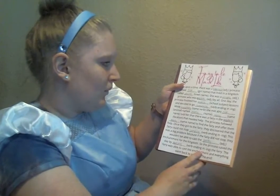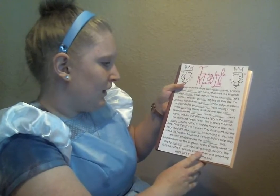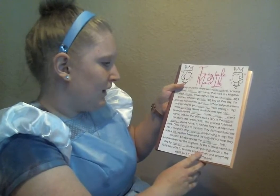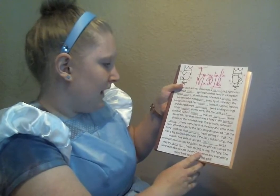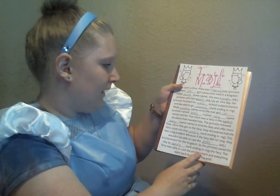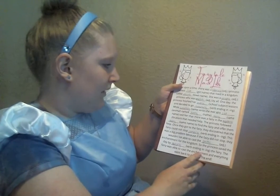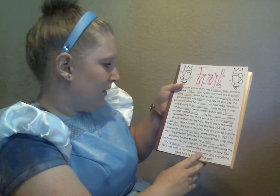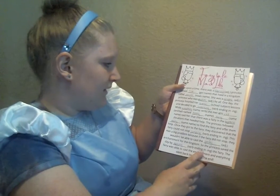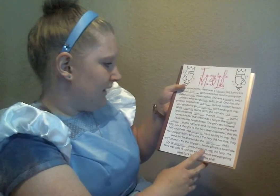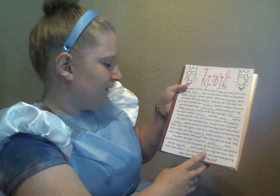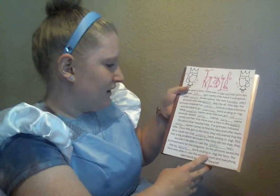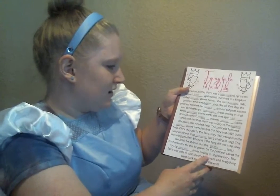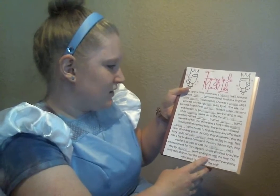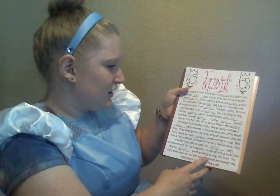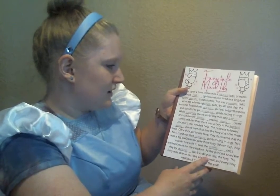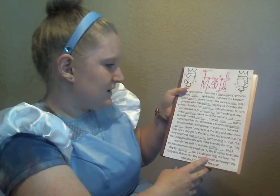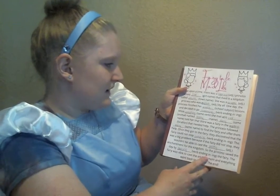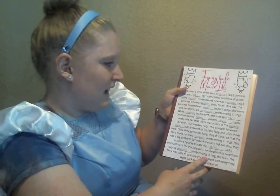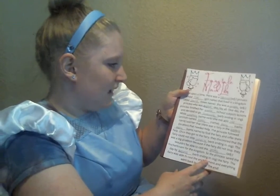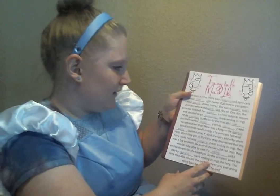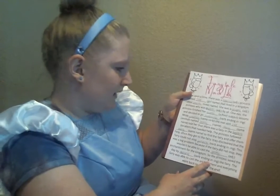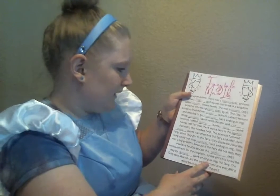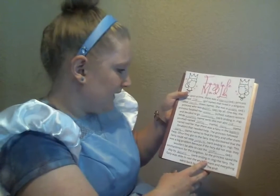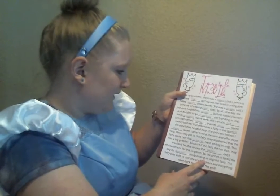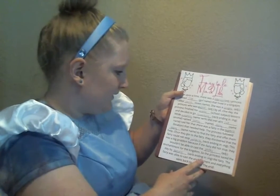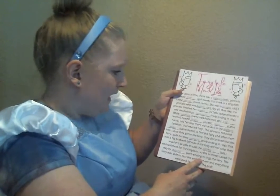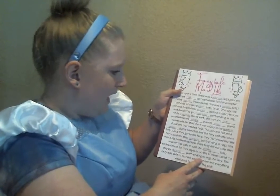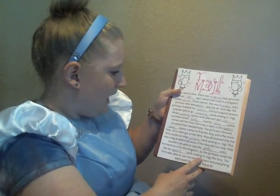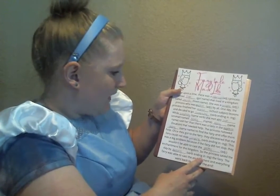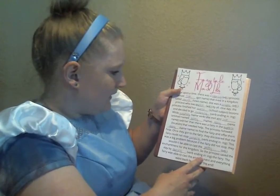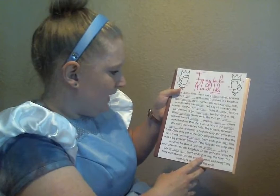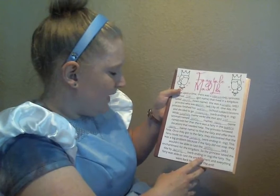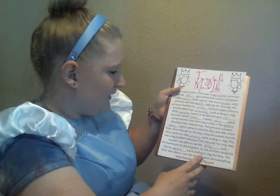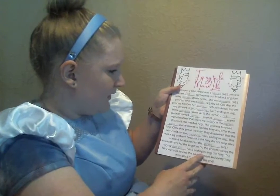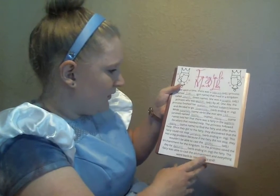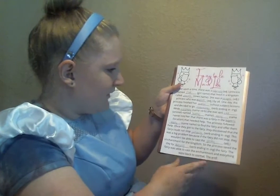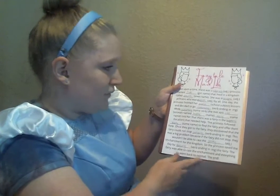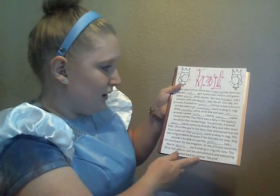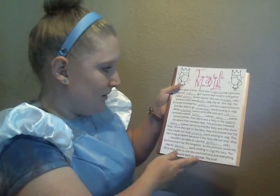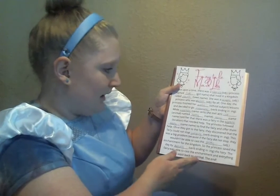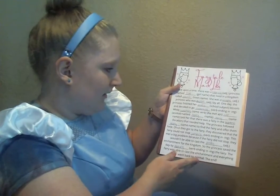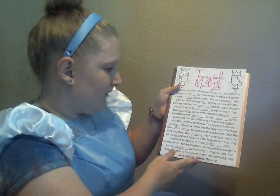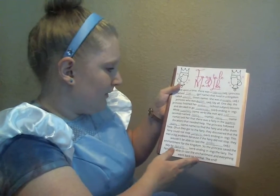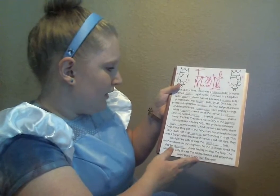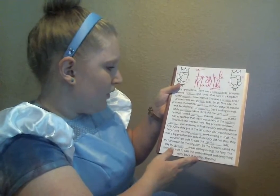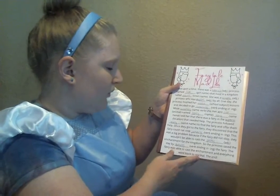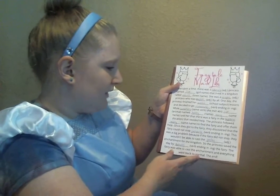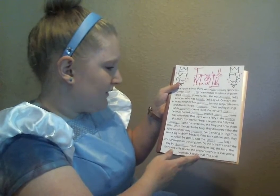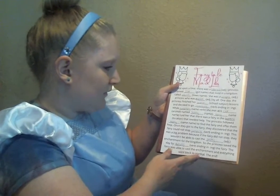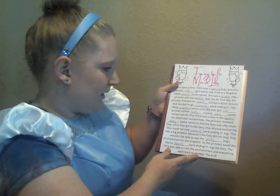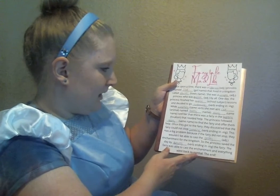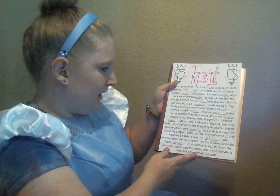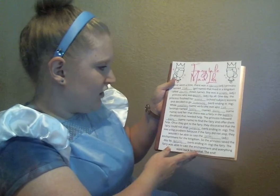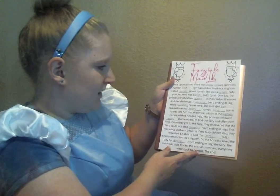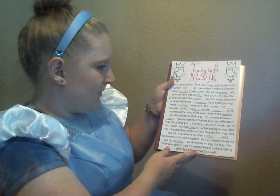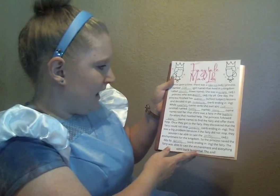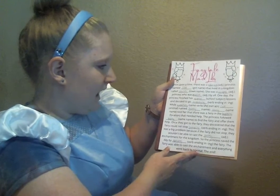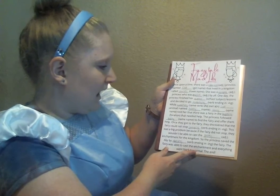One day, the princess finished her science lessons and decided to go screaming. While screaming, she met a